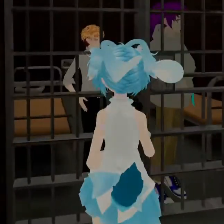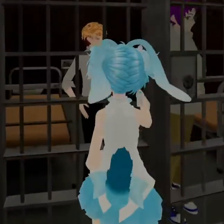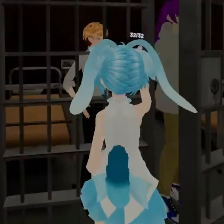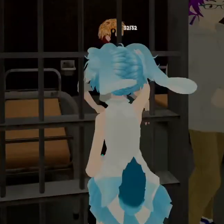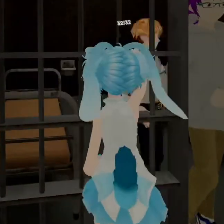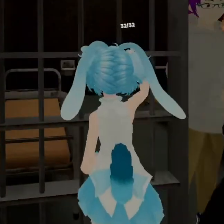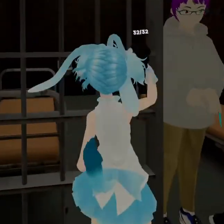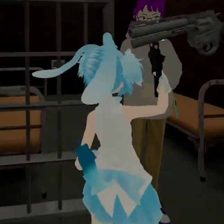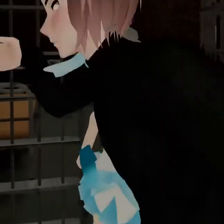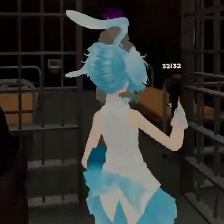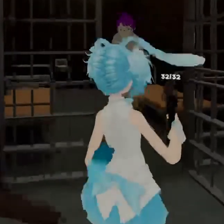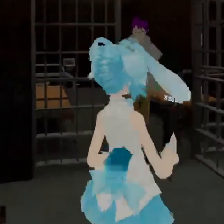The cell doors have been opened.